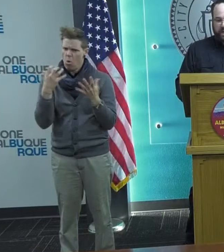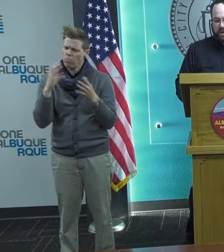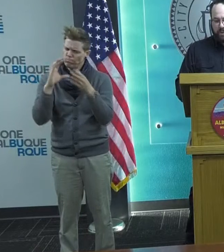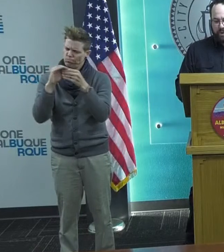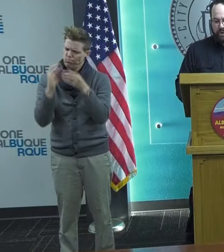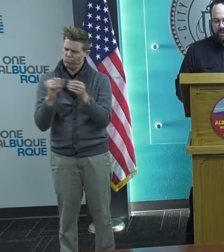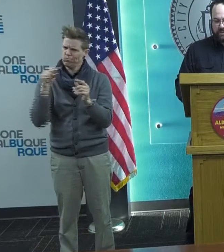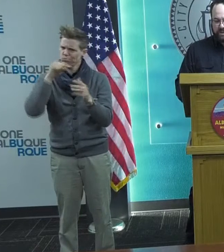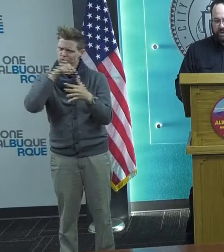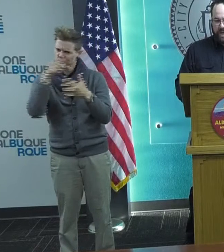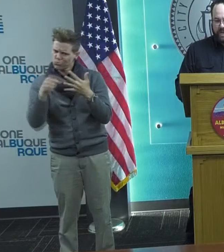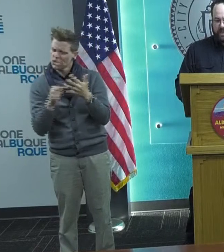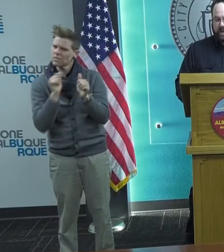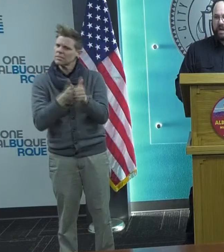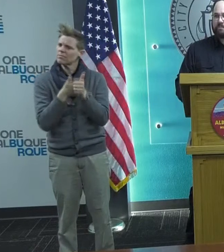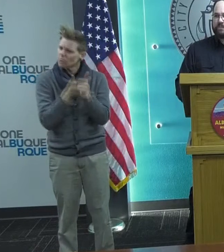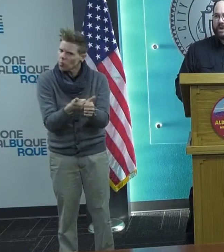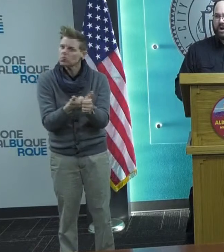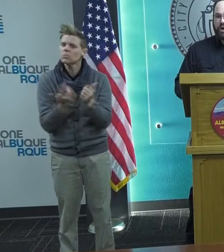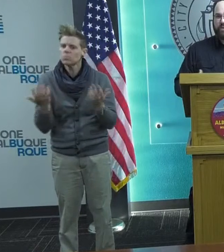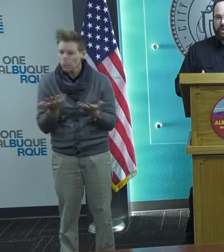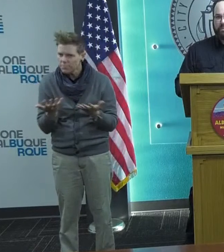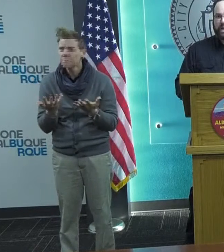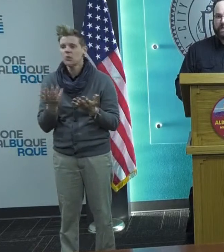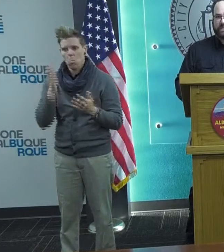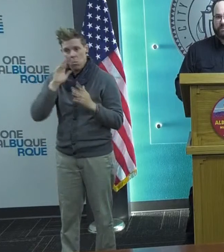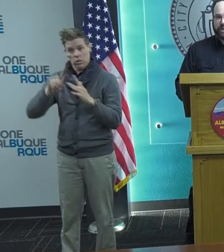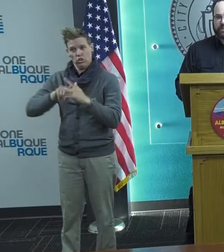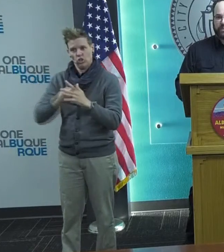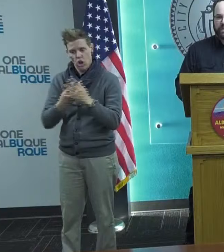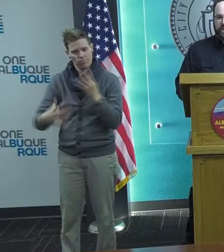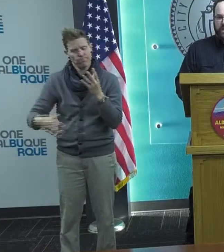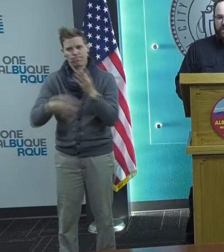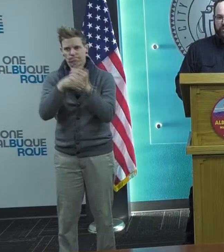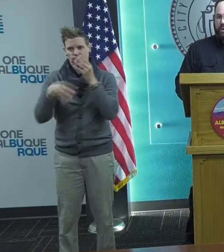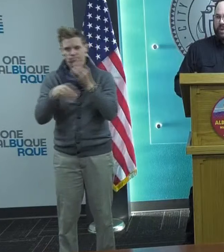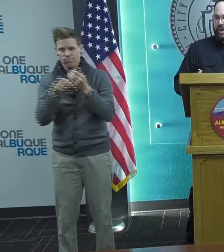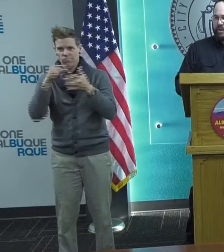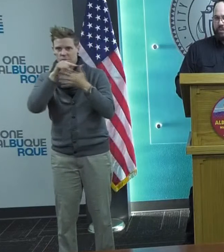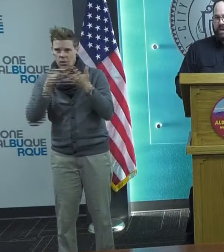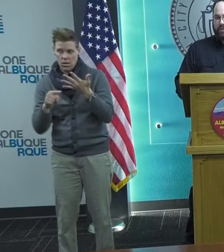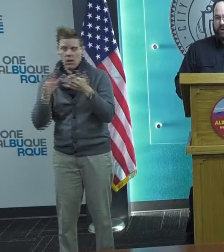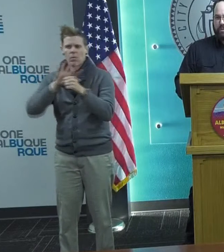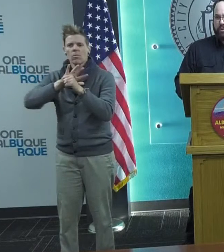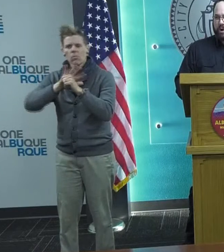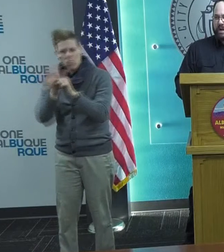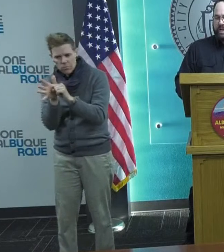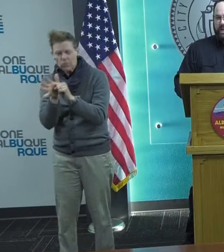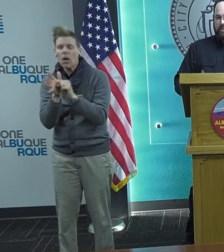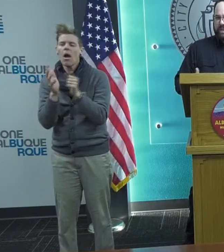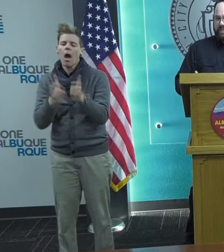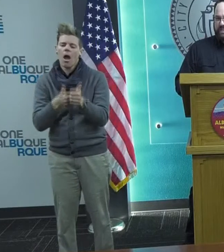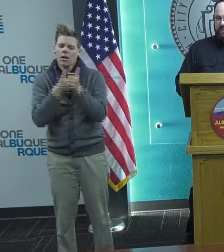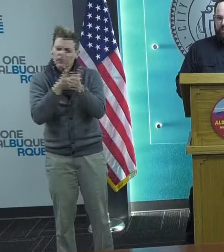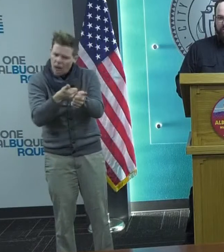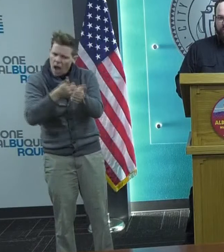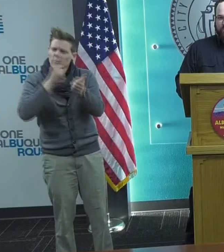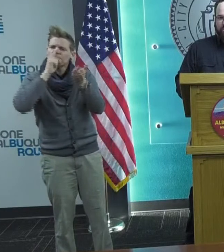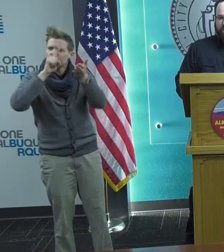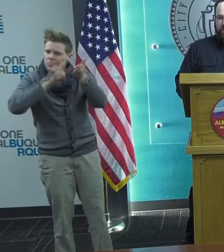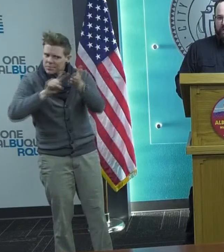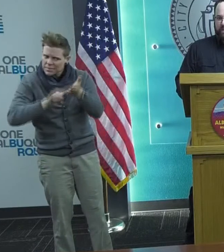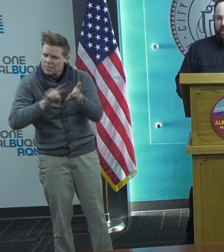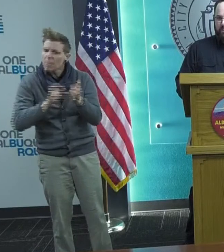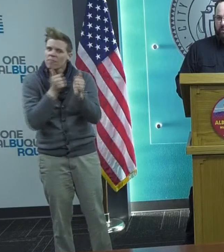earlier that we are going to start adding our COVID compliance inspections to what we call the red-green report. Anybody that's seen the